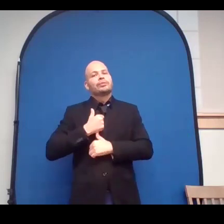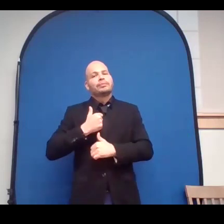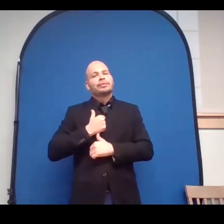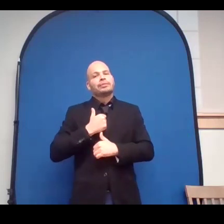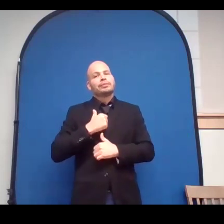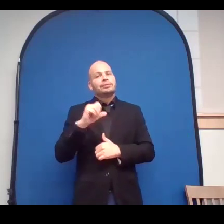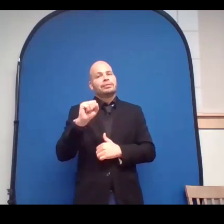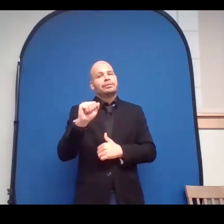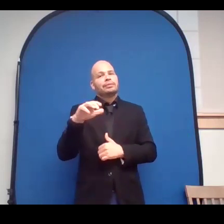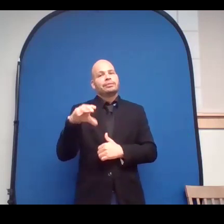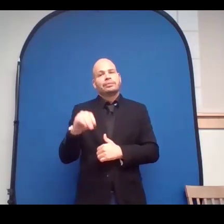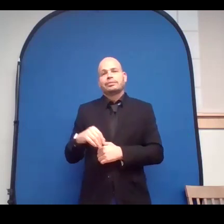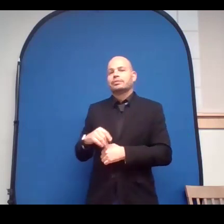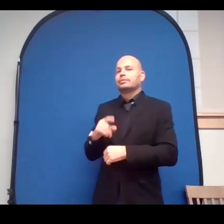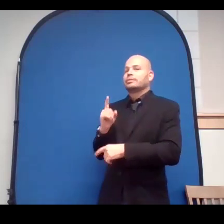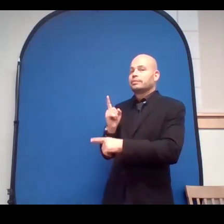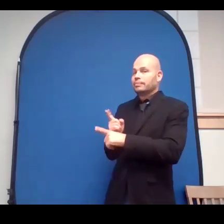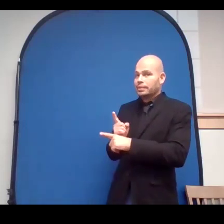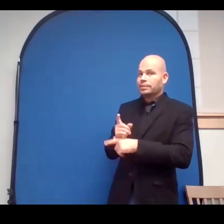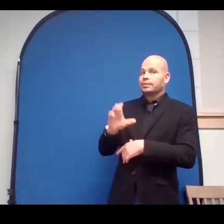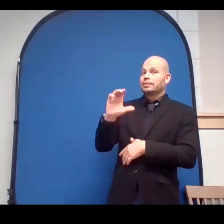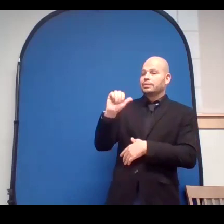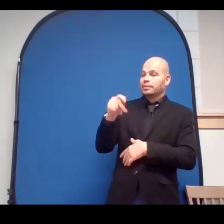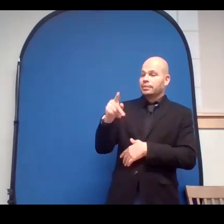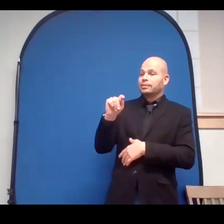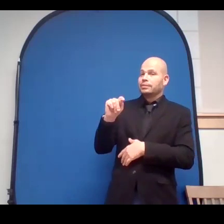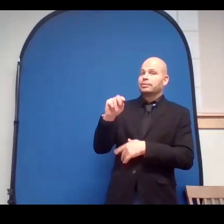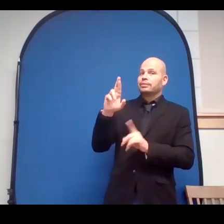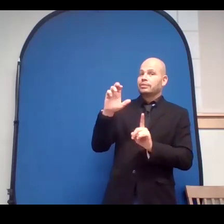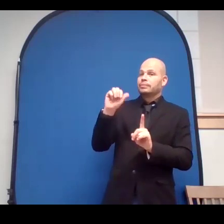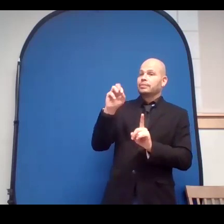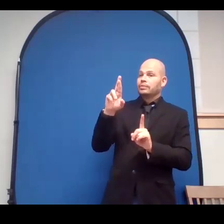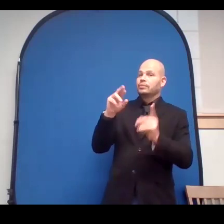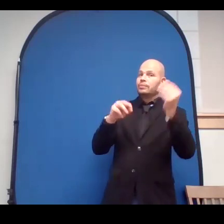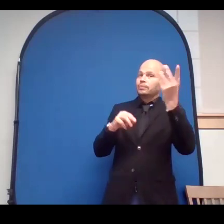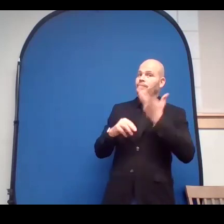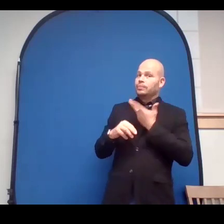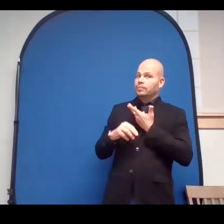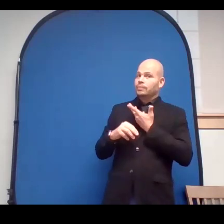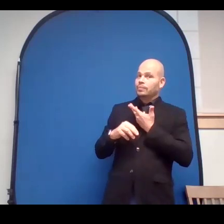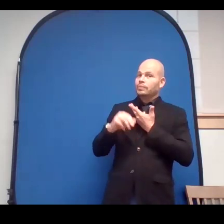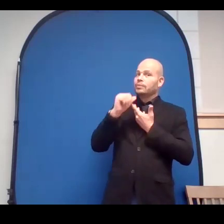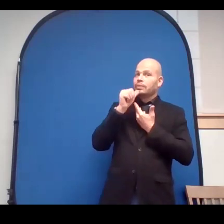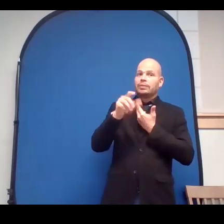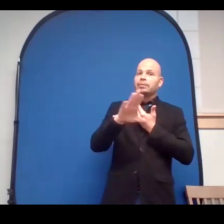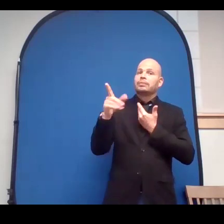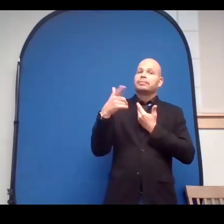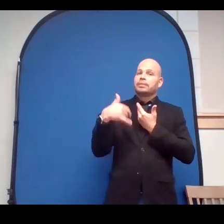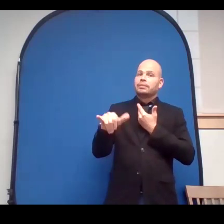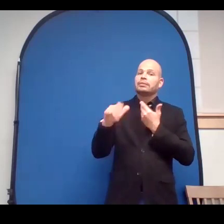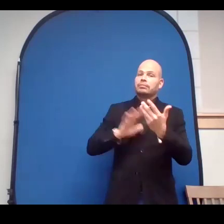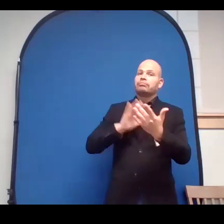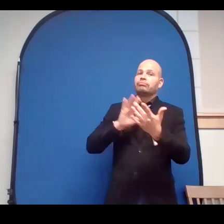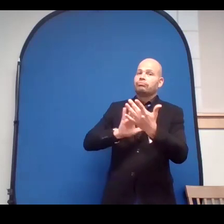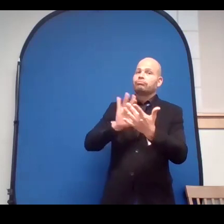Yes, Captain Reamer did tell me that. Because we, even though I wasn't there and I was working, I was still in contact with Captain Reamer. Right. And what